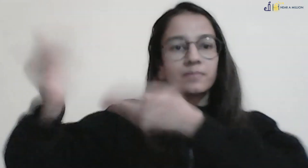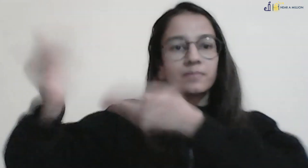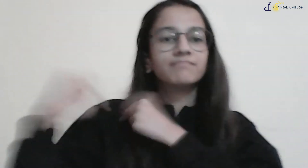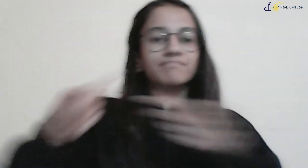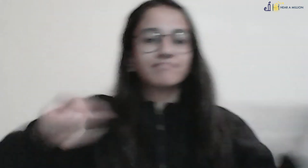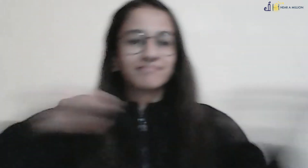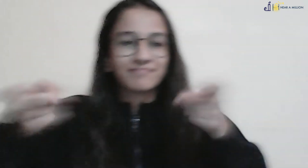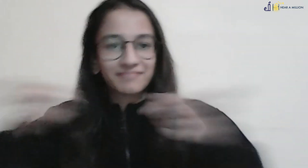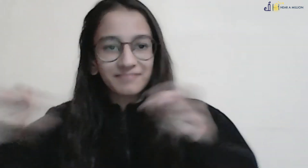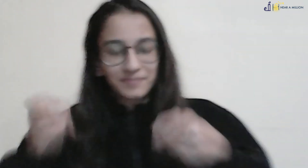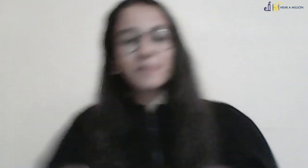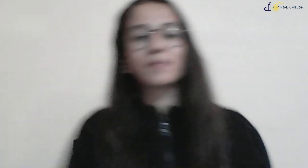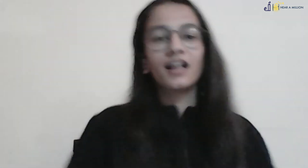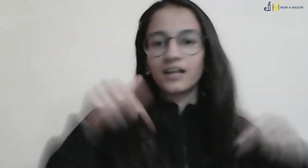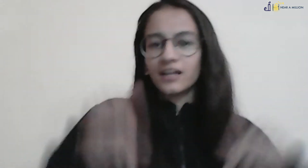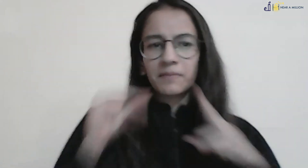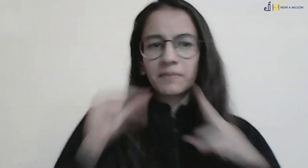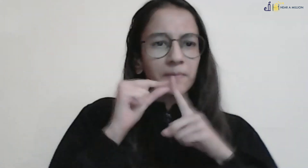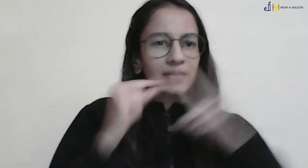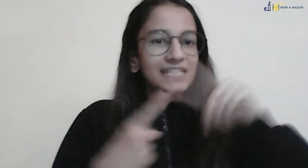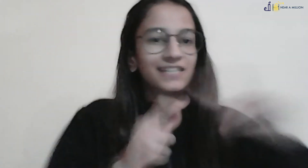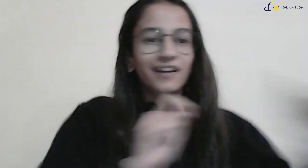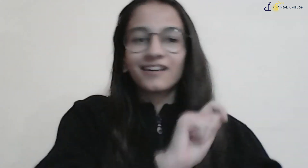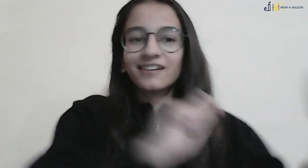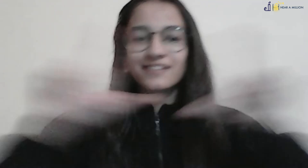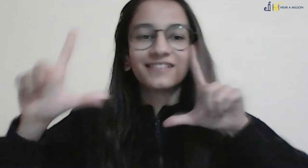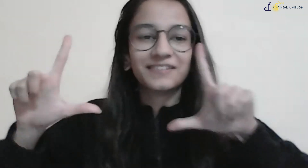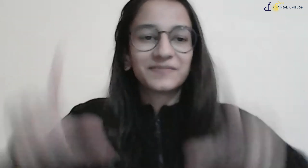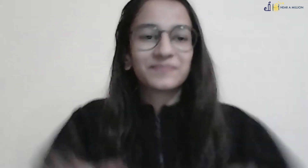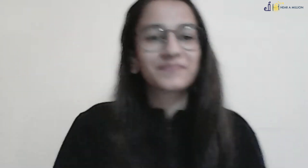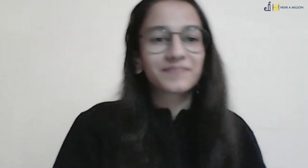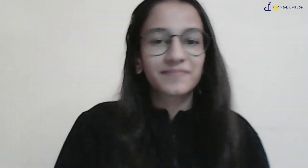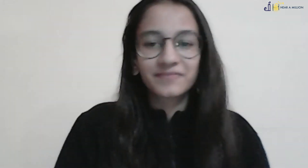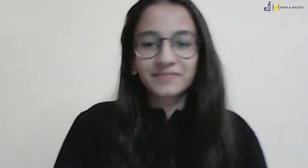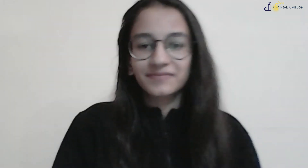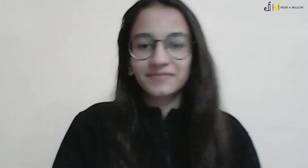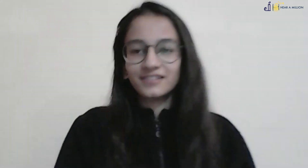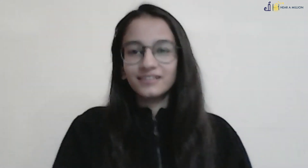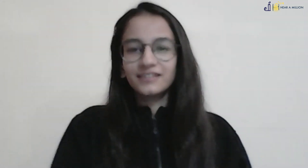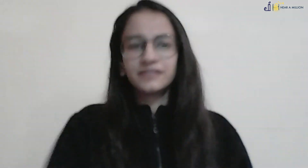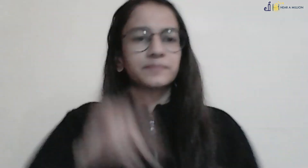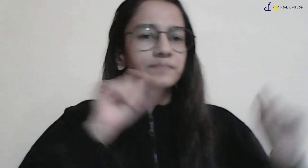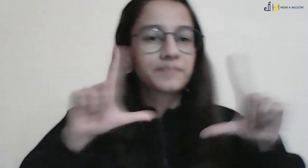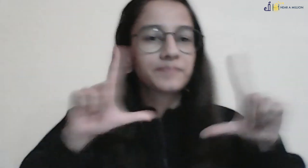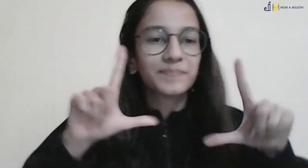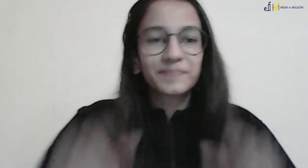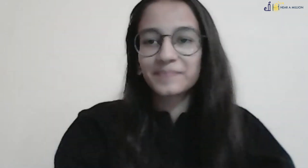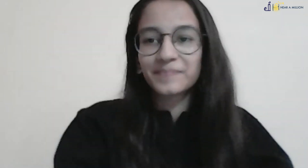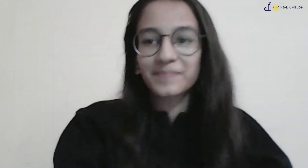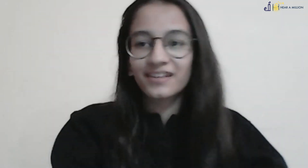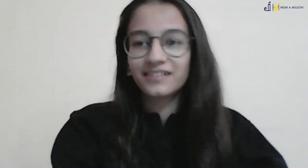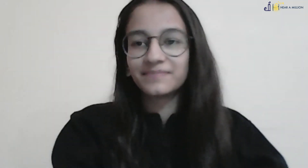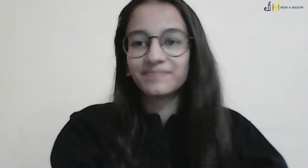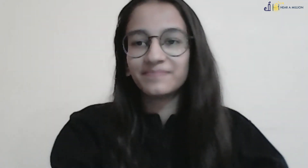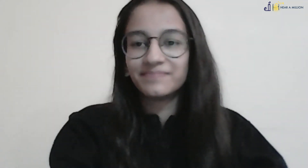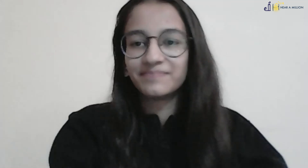am the master of ceremony for today. I'll be introducing people. So now can we have a PPT please?